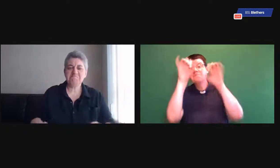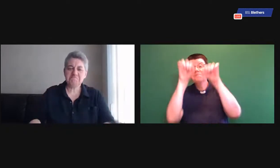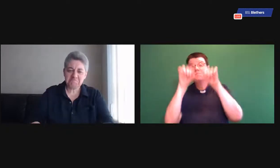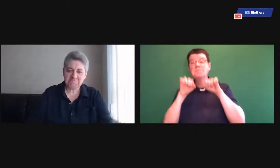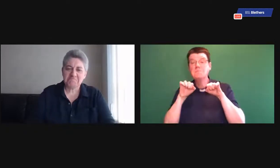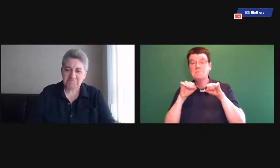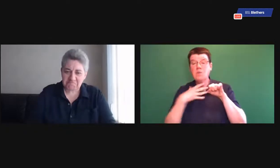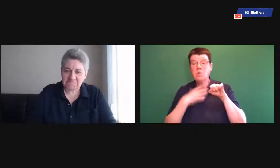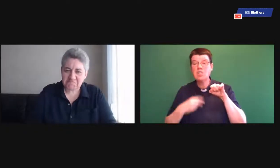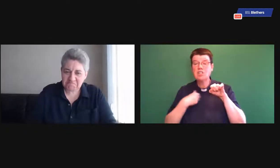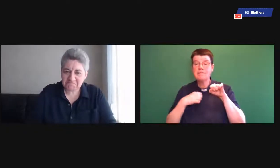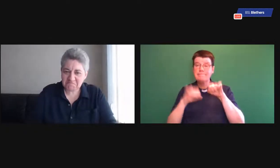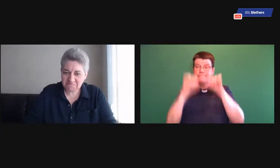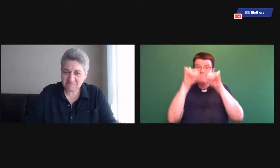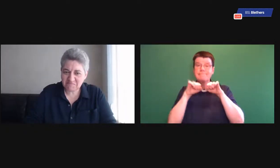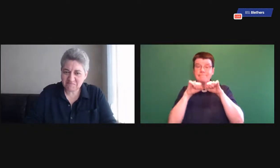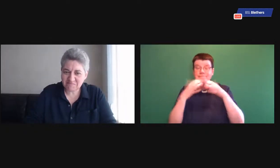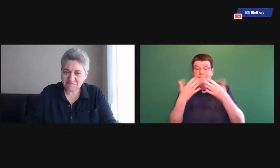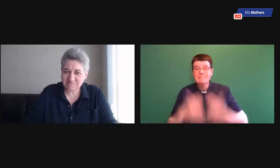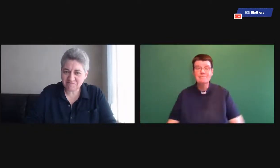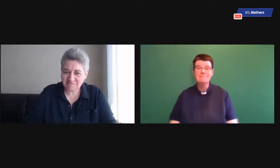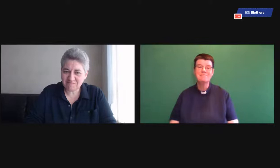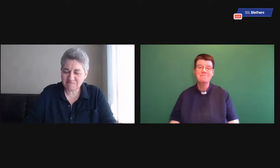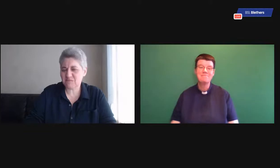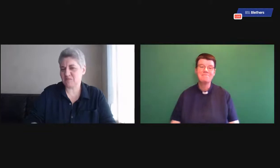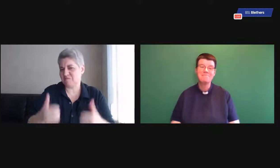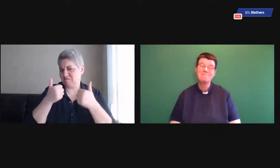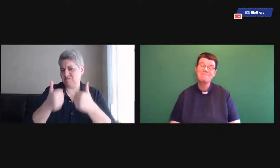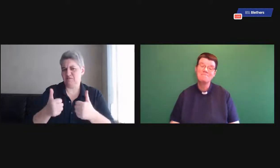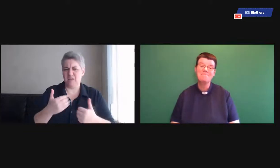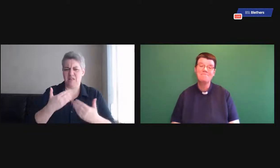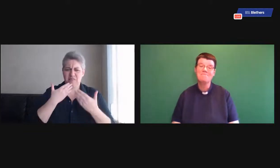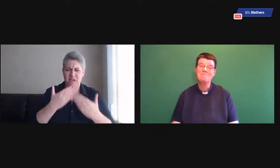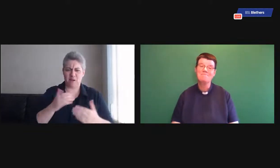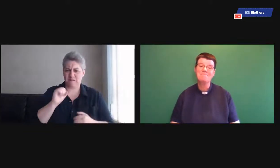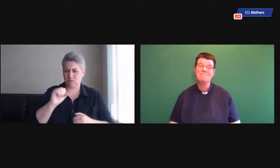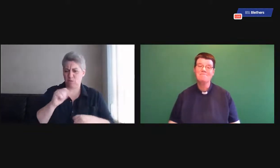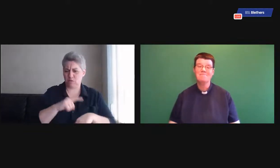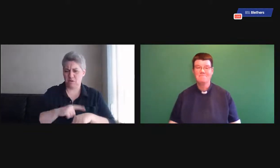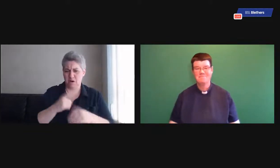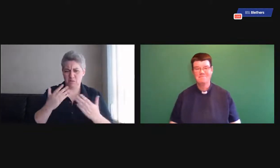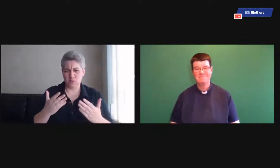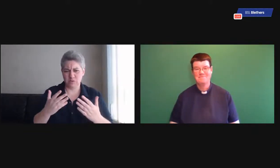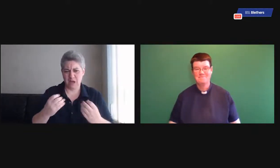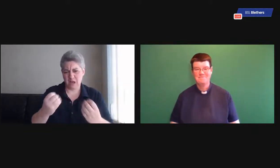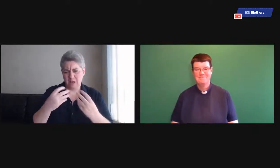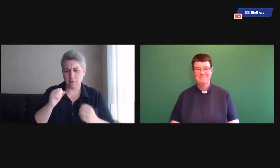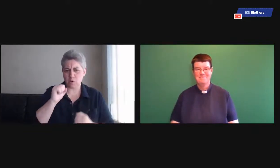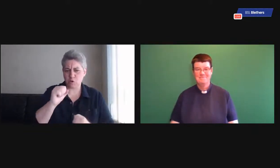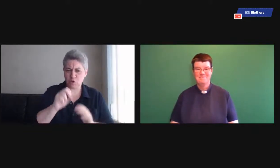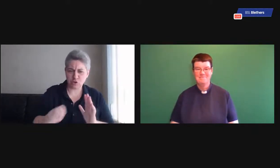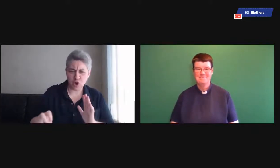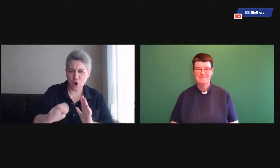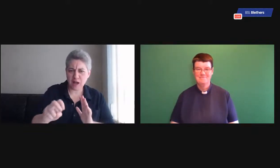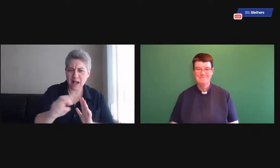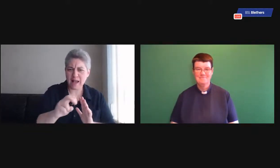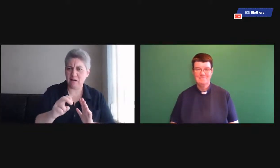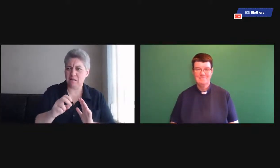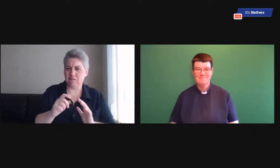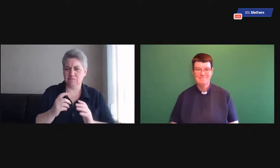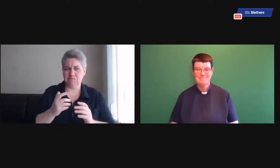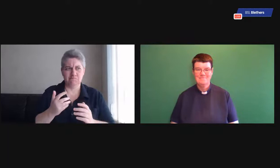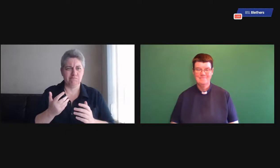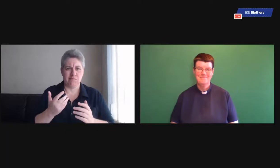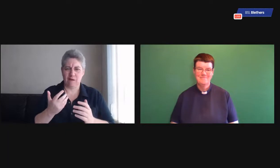is within it. So who knows? I wish I could look into the future and tell you, but I don't know.